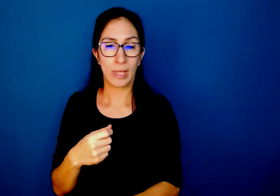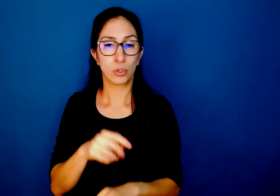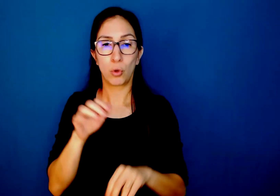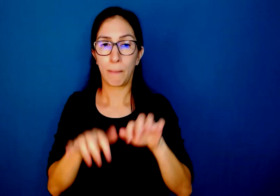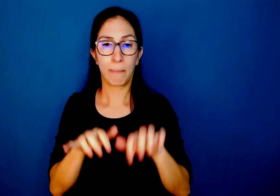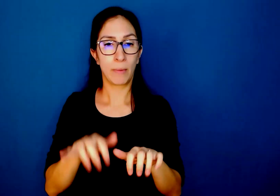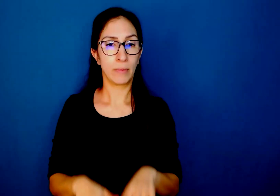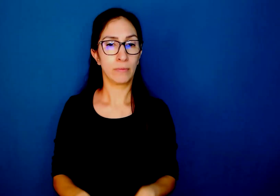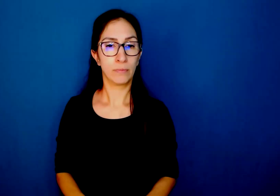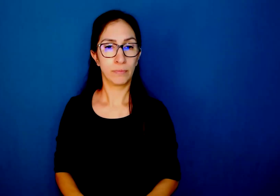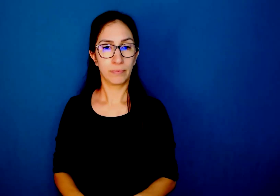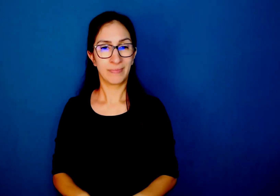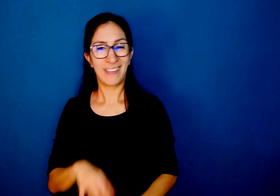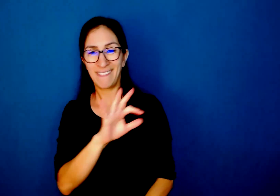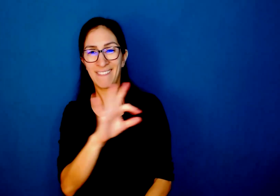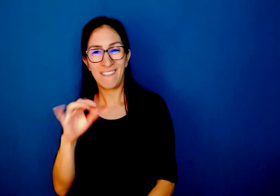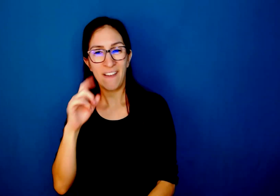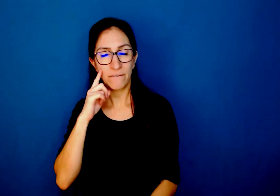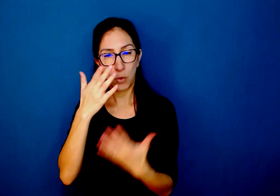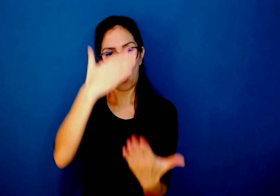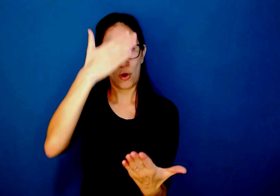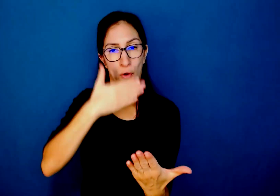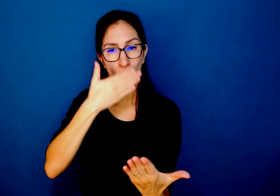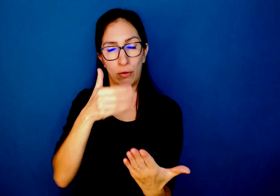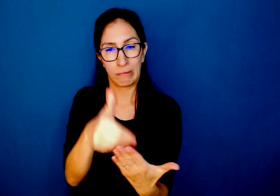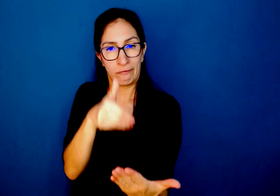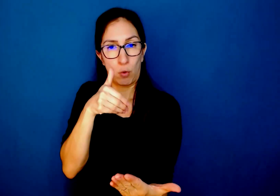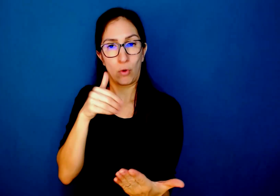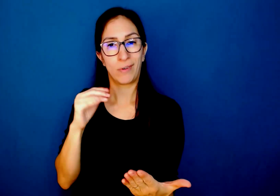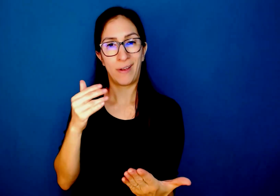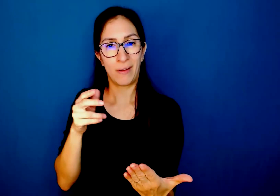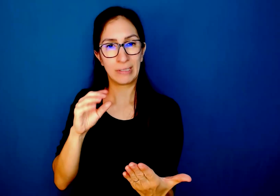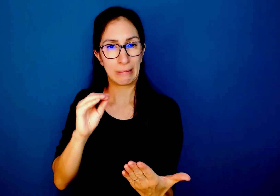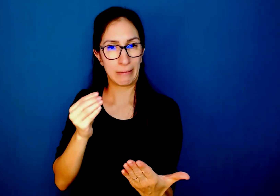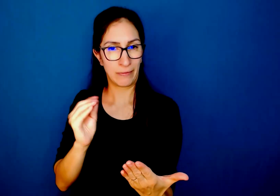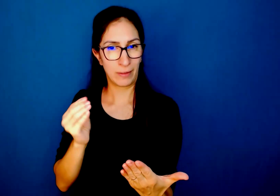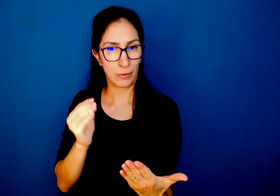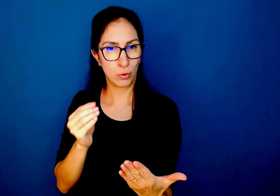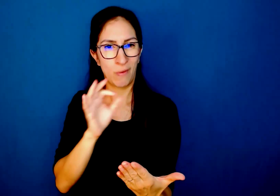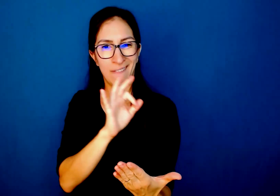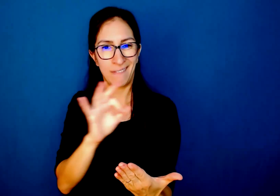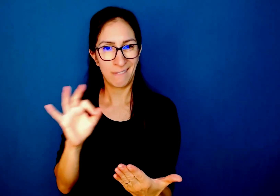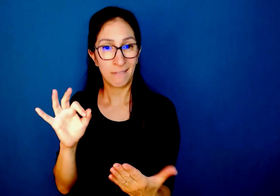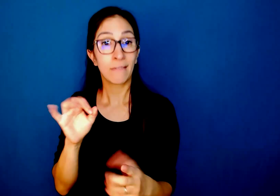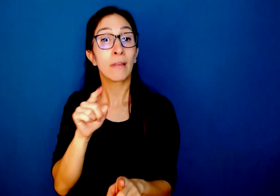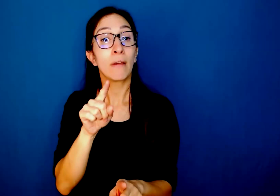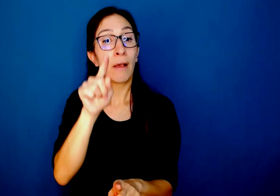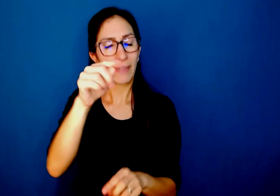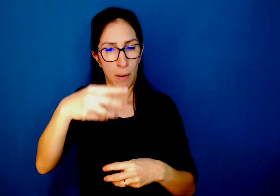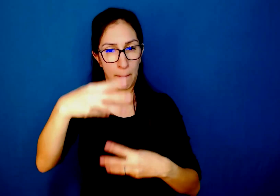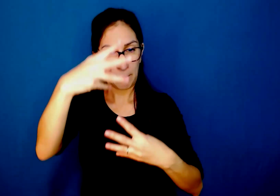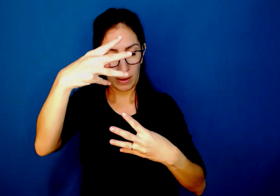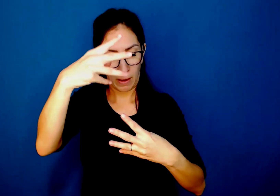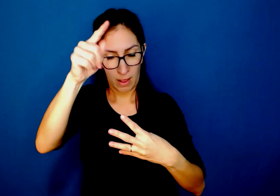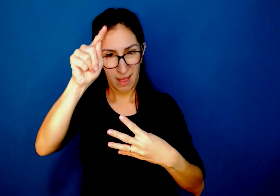the foreground value. And as you can see here, as you scroll down the page past where you input